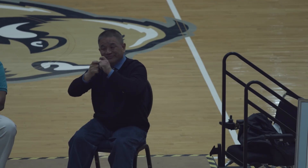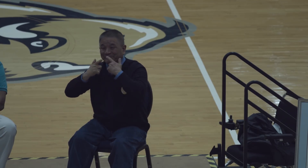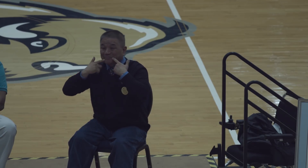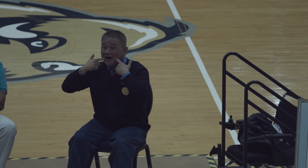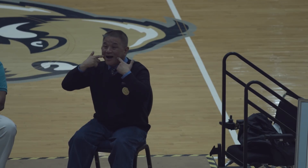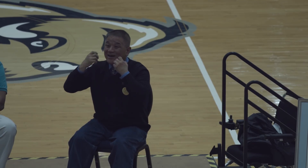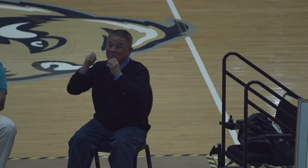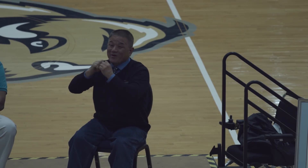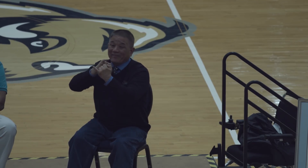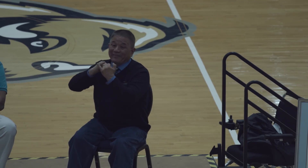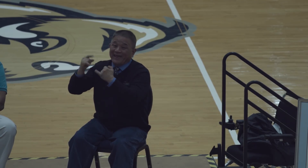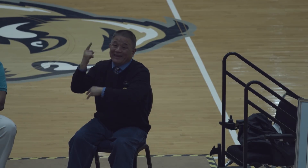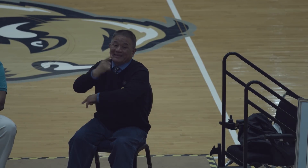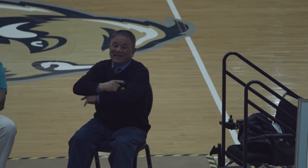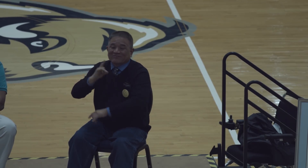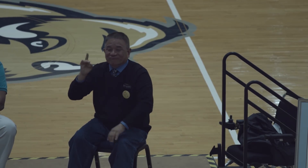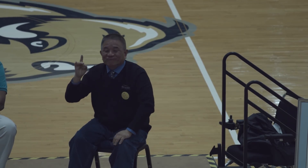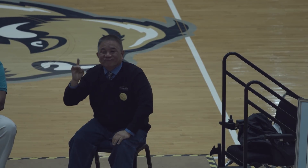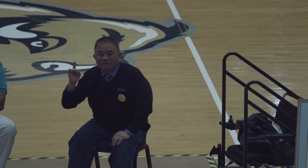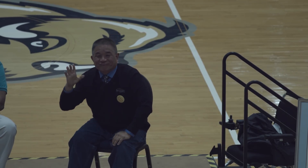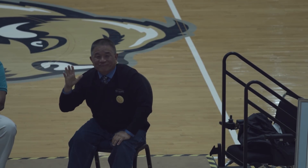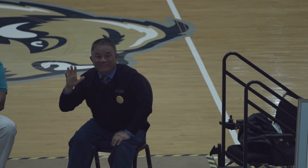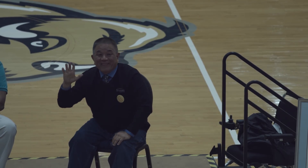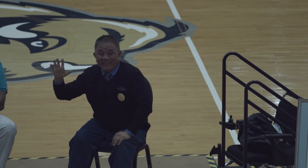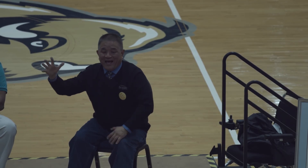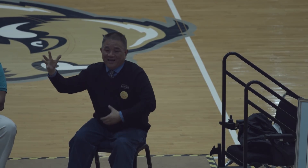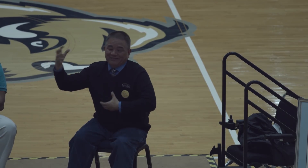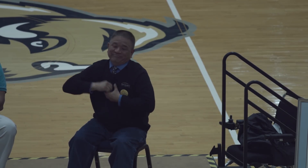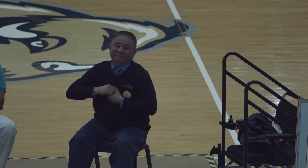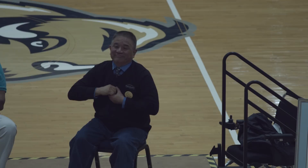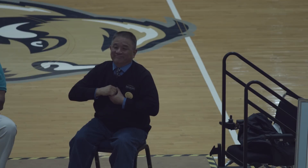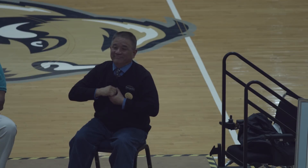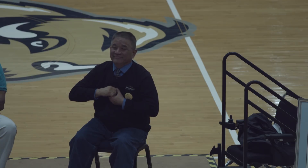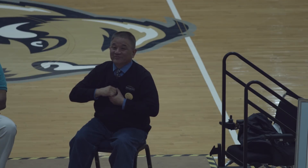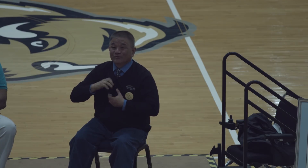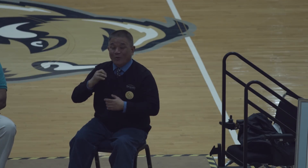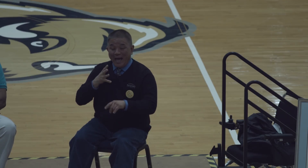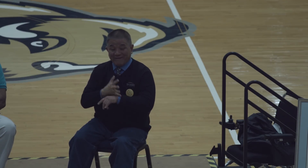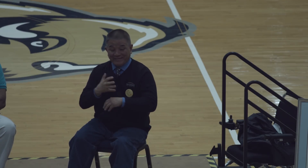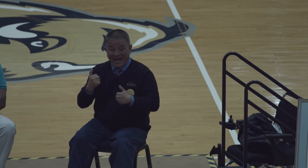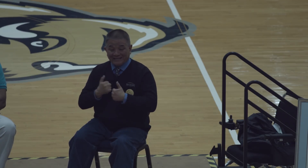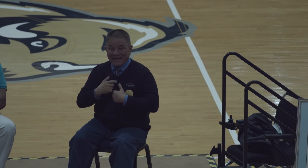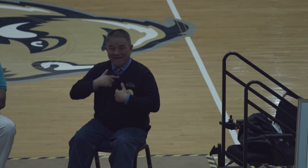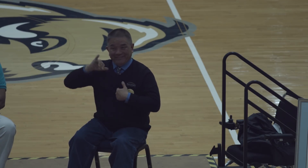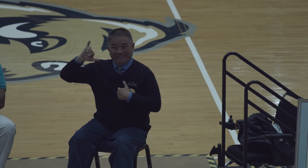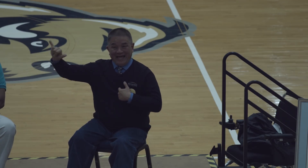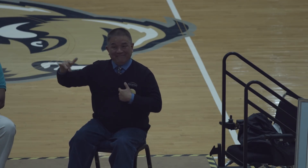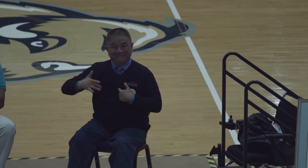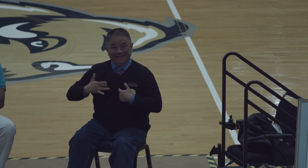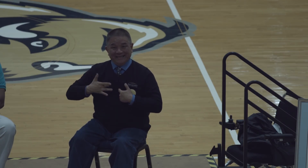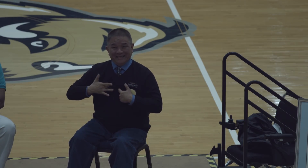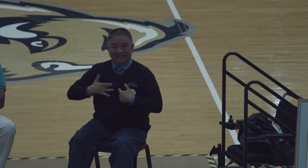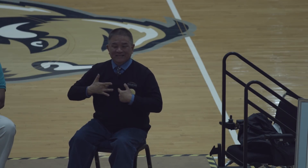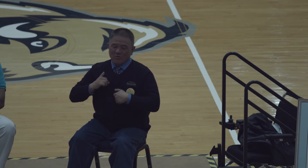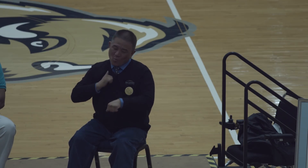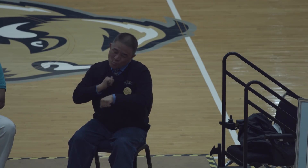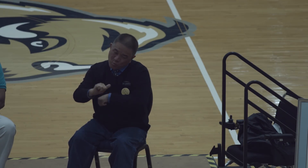week. The smiles that began to appear on people's faces towards the end are something that I carry with me every day.